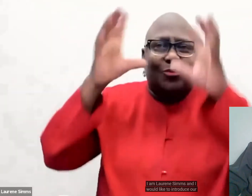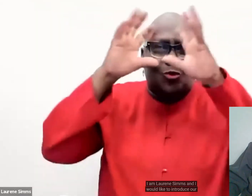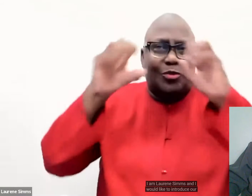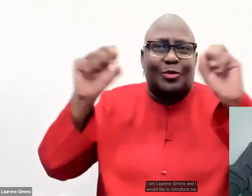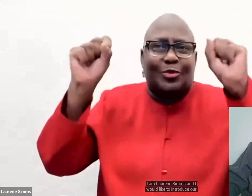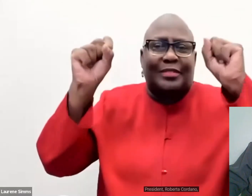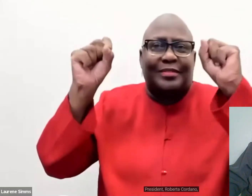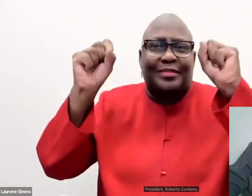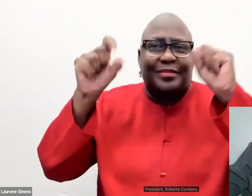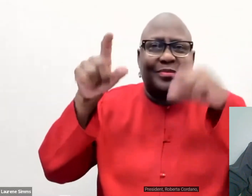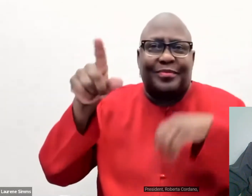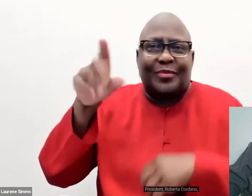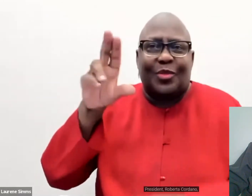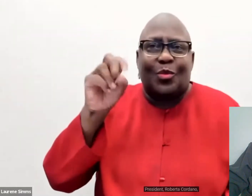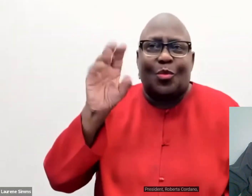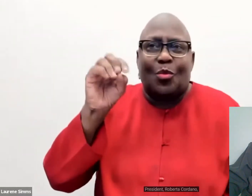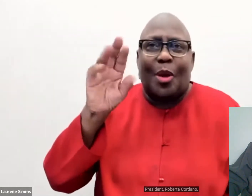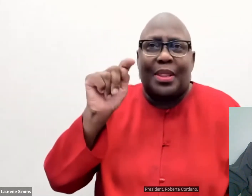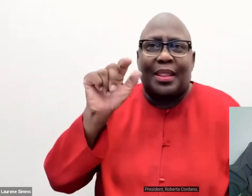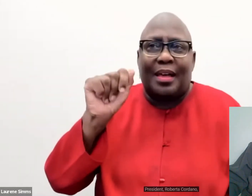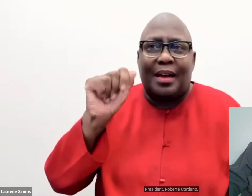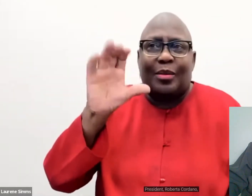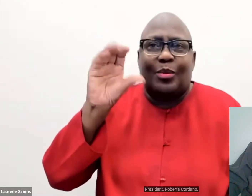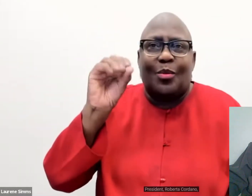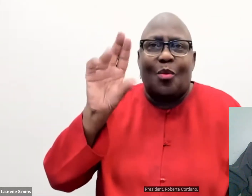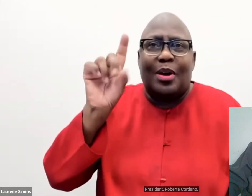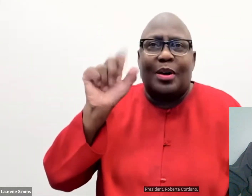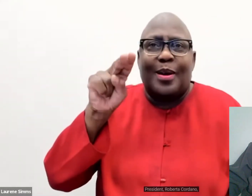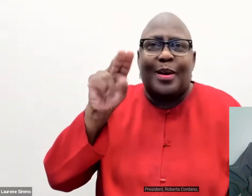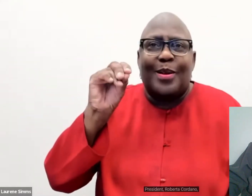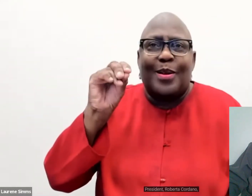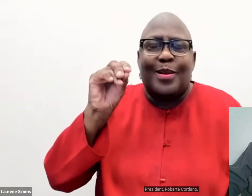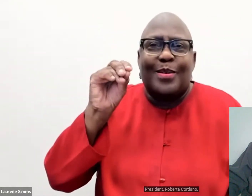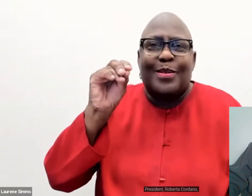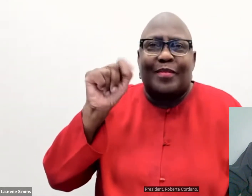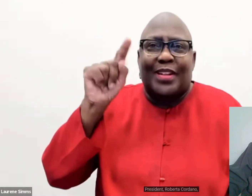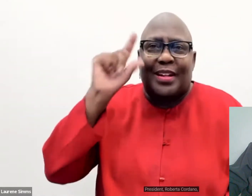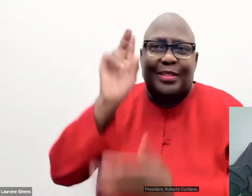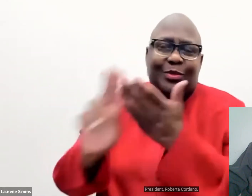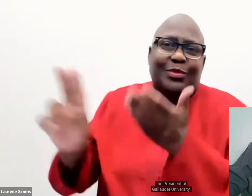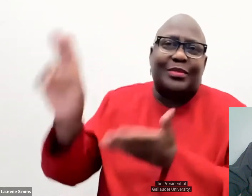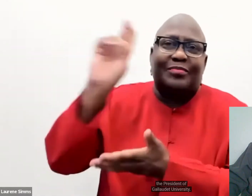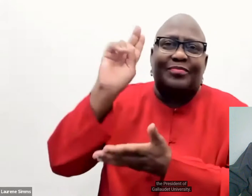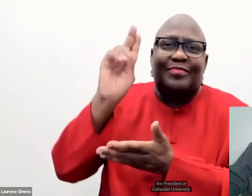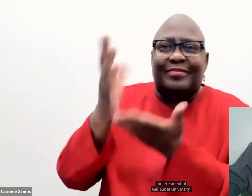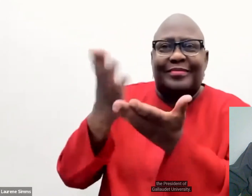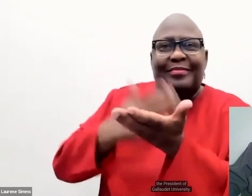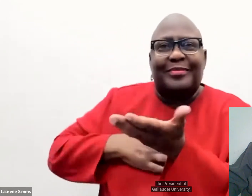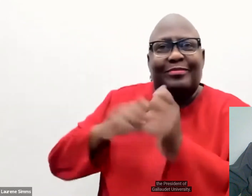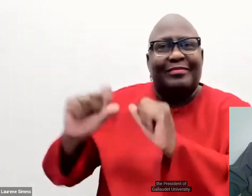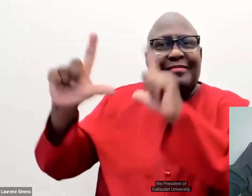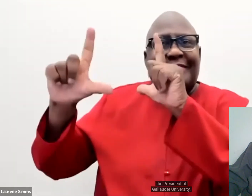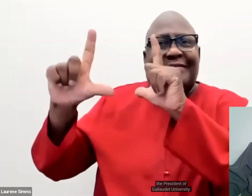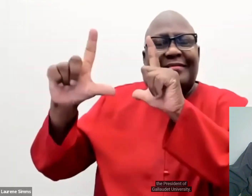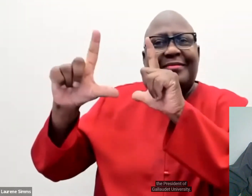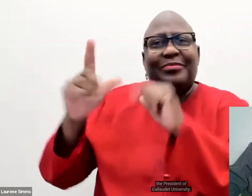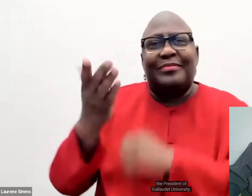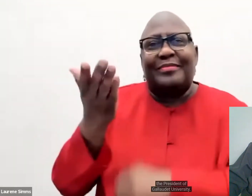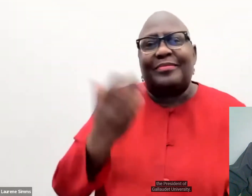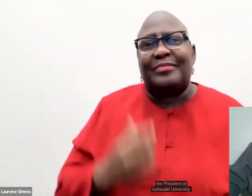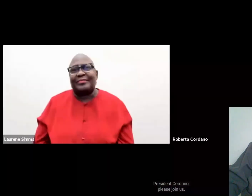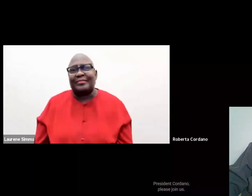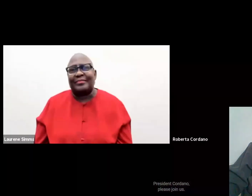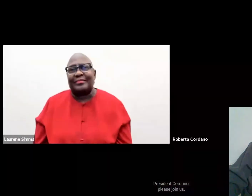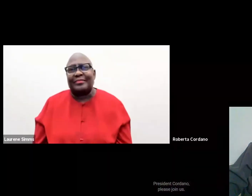I would like to introduce President Roberta Coronado, who is the president of